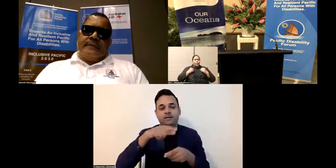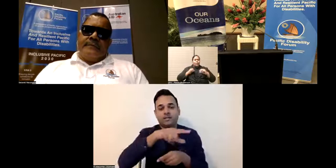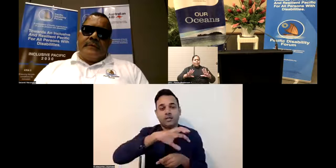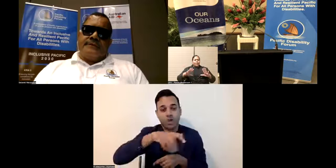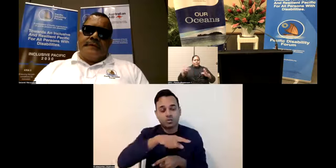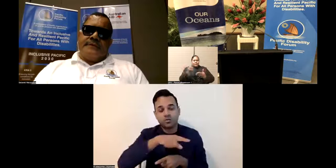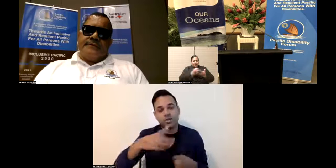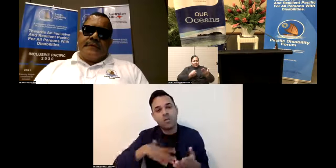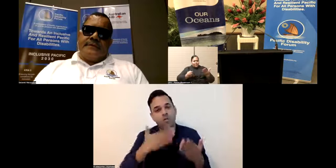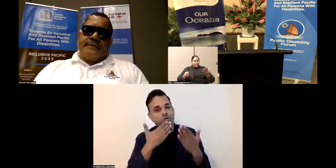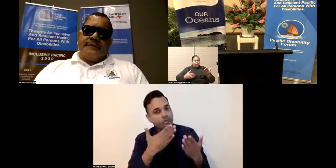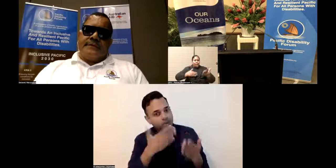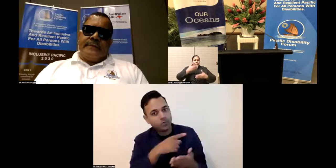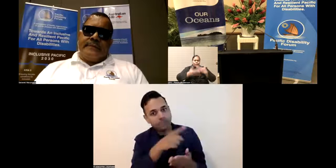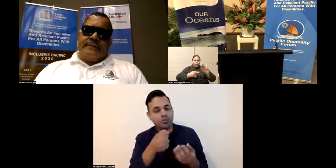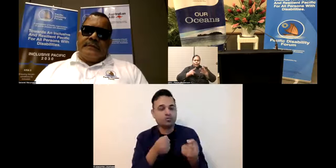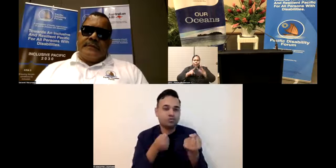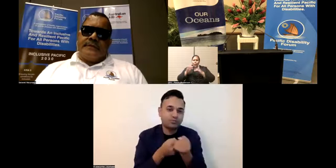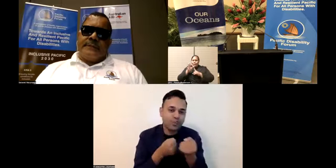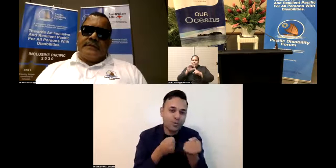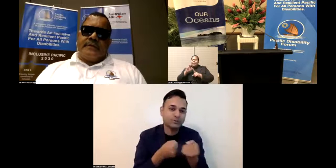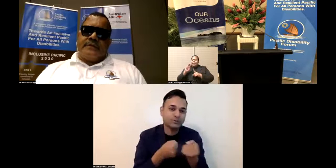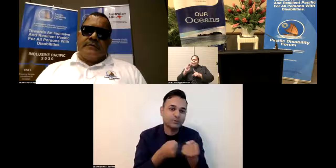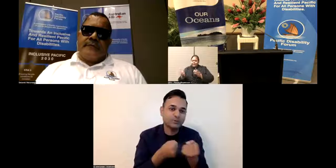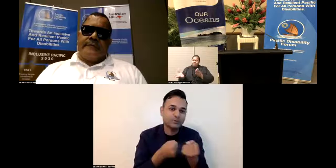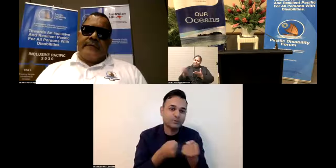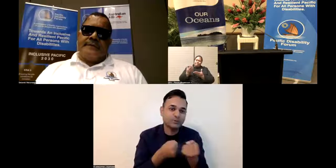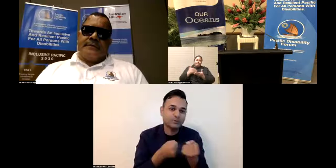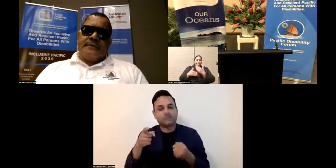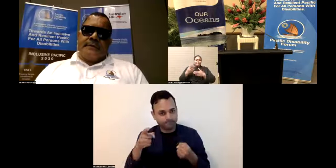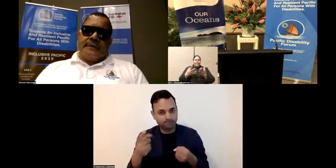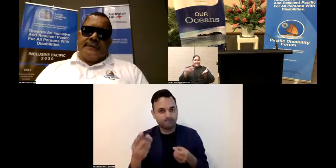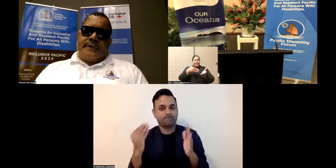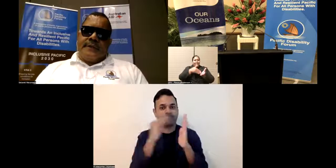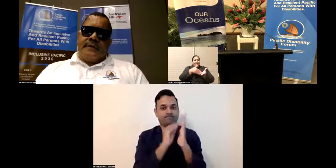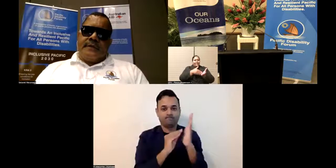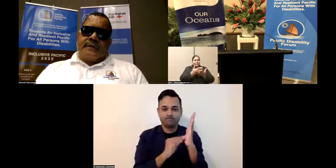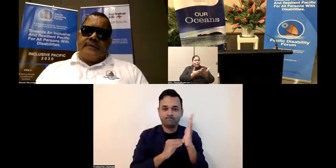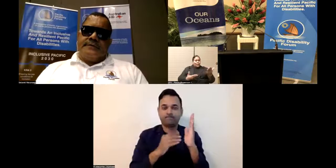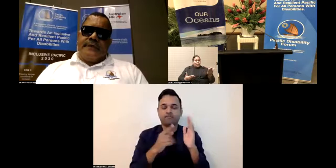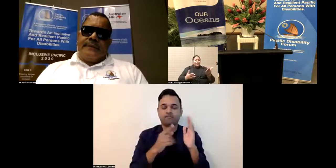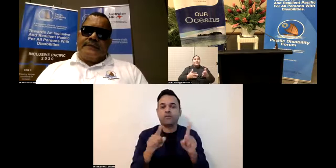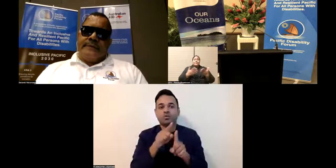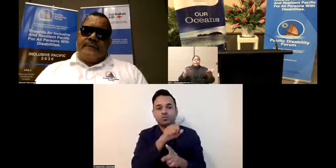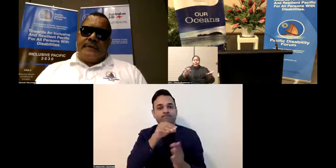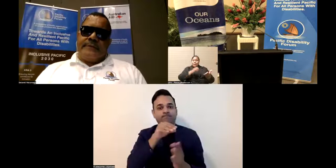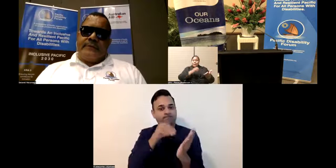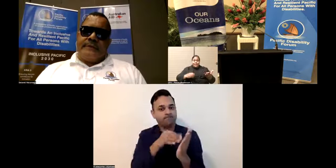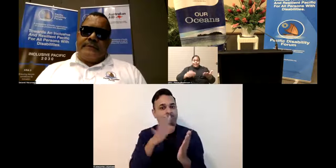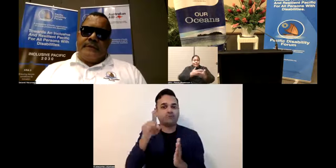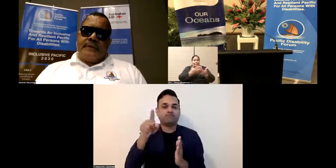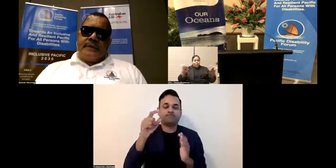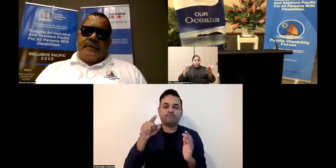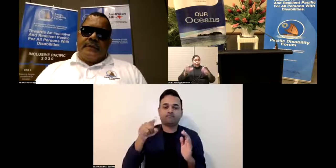have, excellencies, ladies and gentlemen, the greatest of pleasure also to invite once again the co-chair of the Pacific